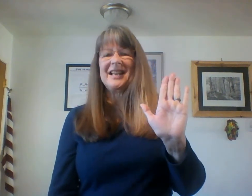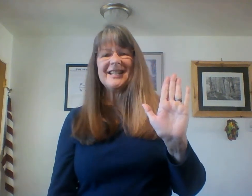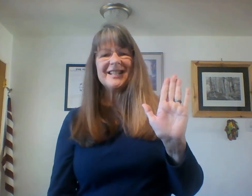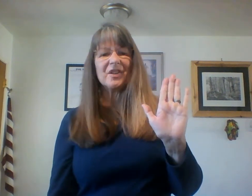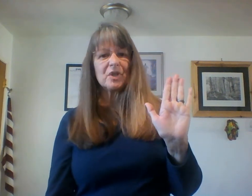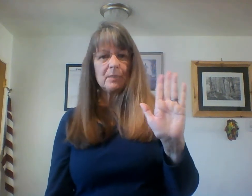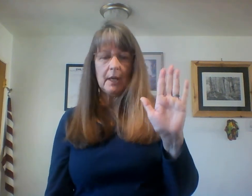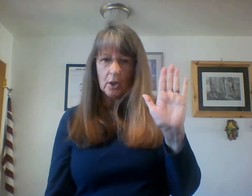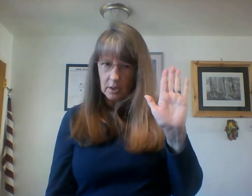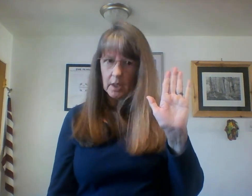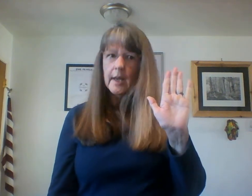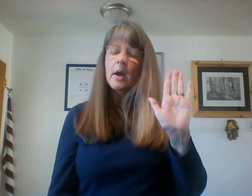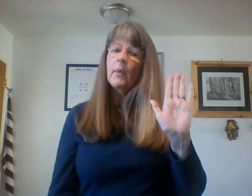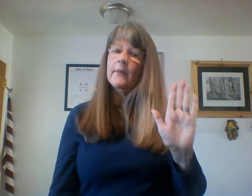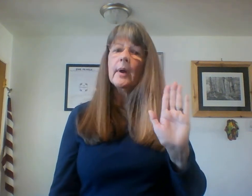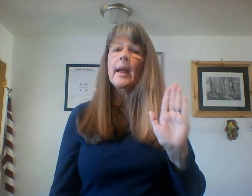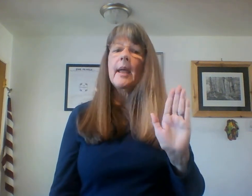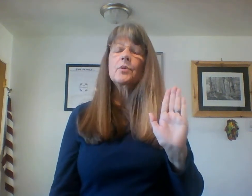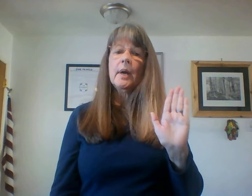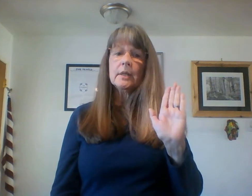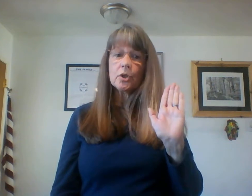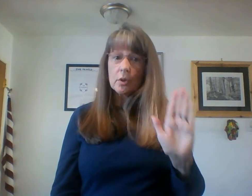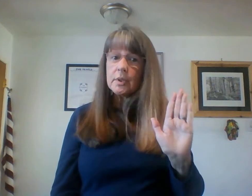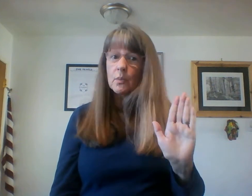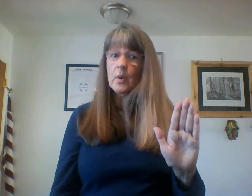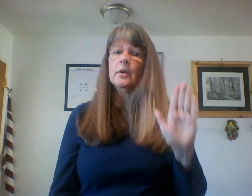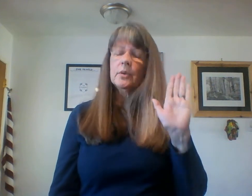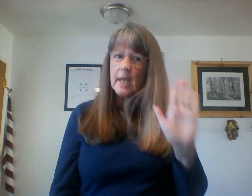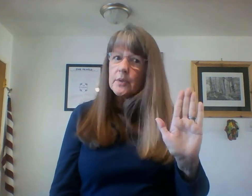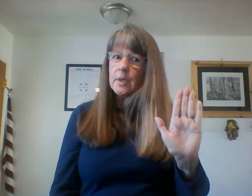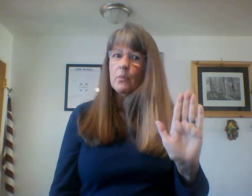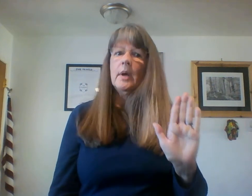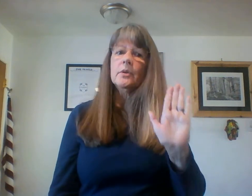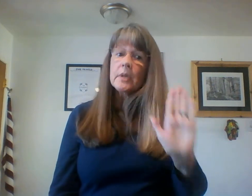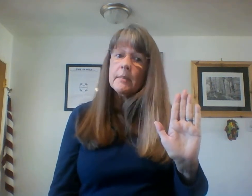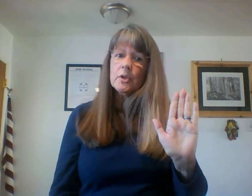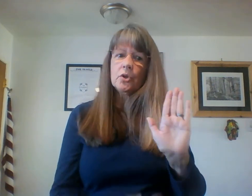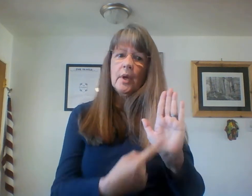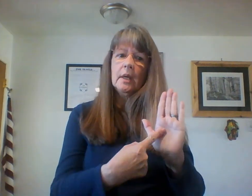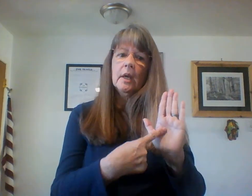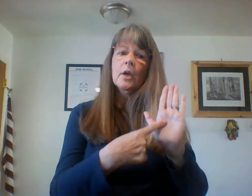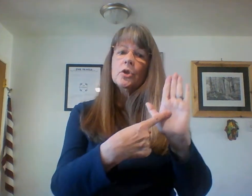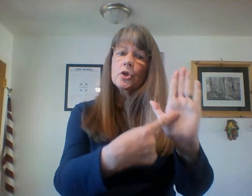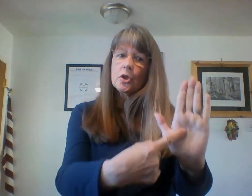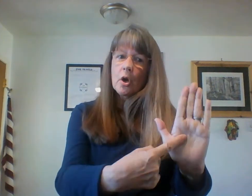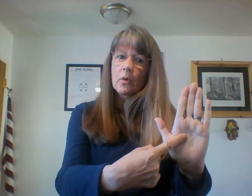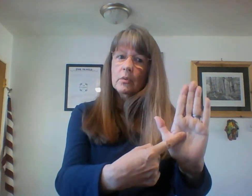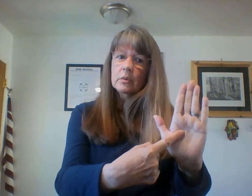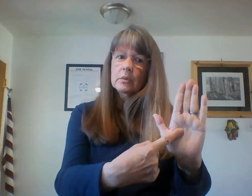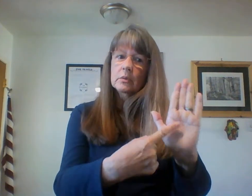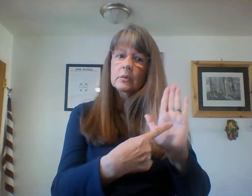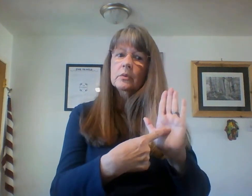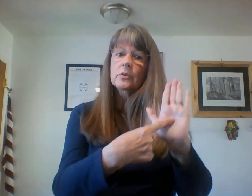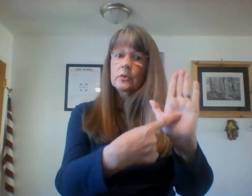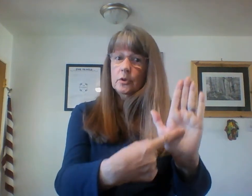presentation, so to speak, or whatever I am trying to show someone or tell someone or demonstrate. Show.